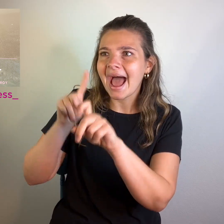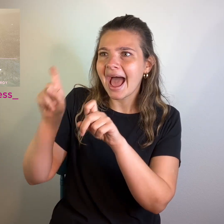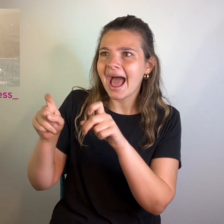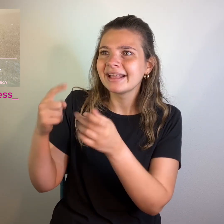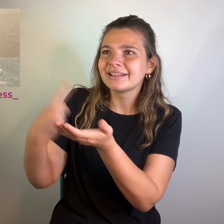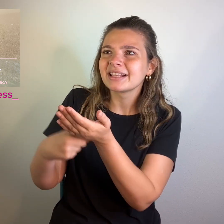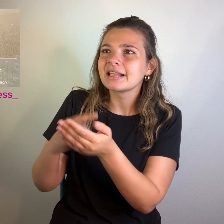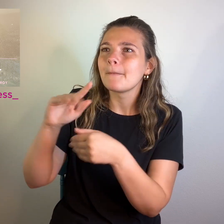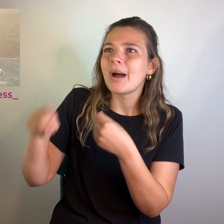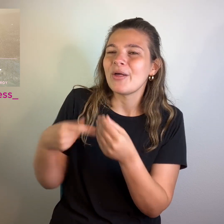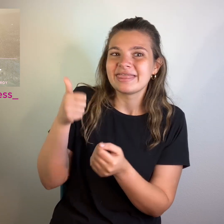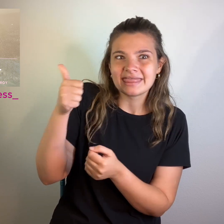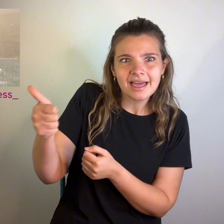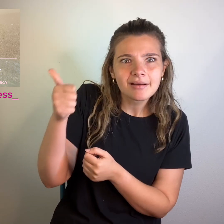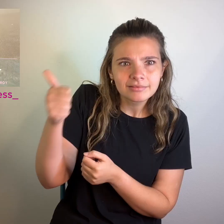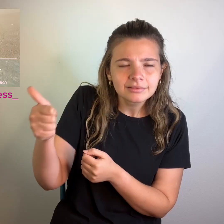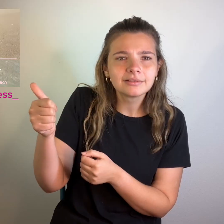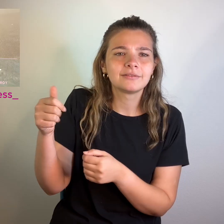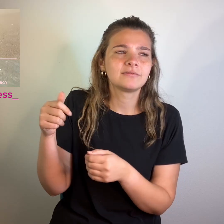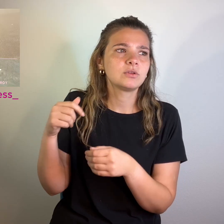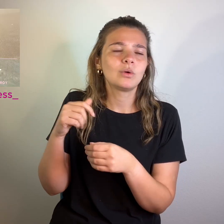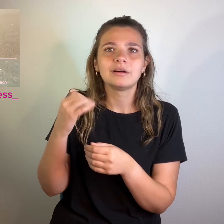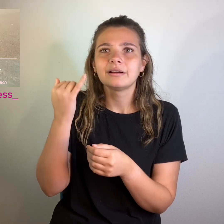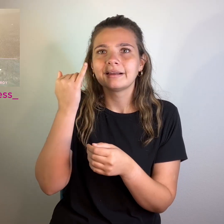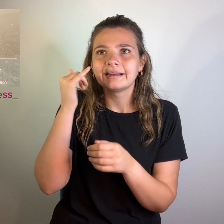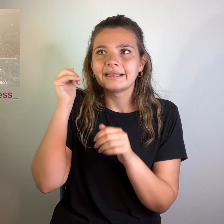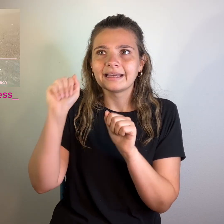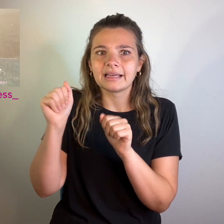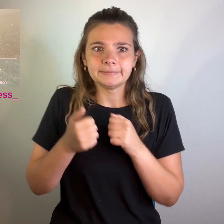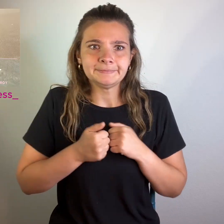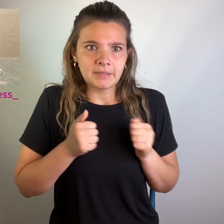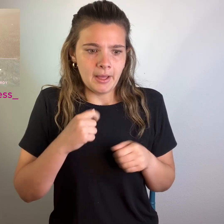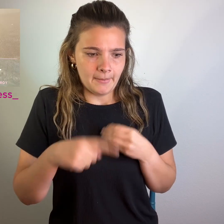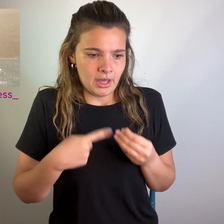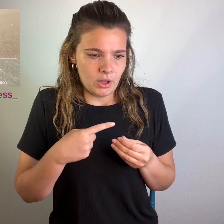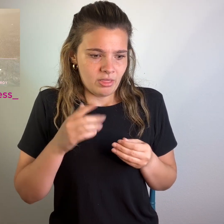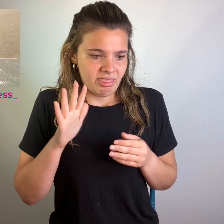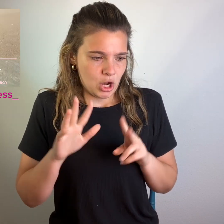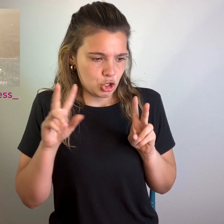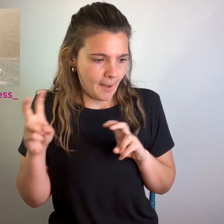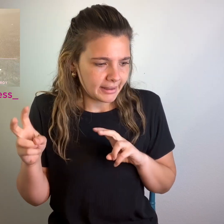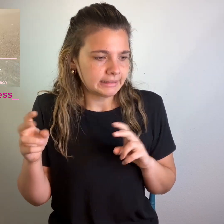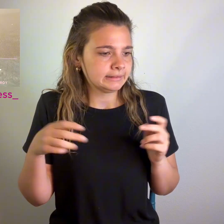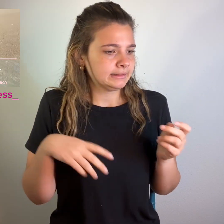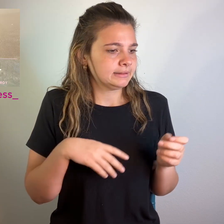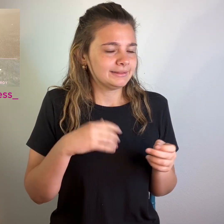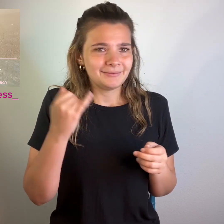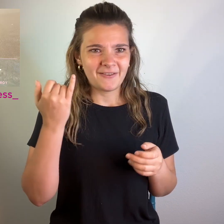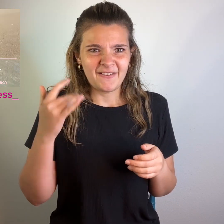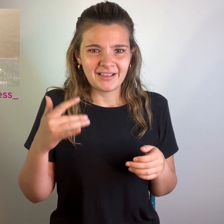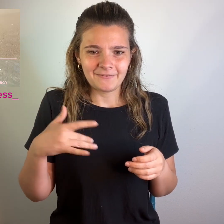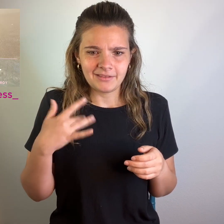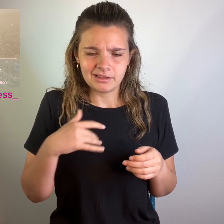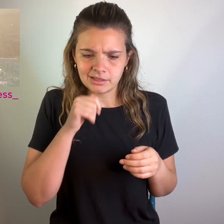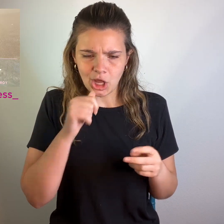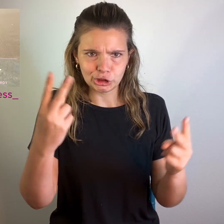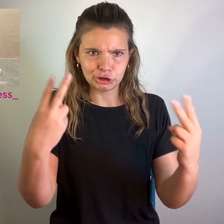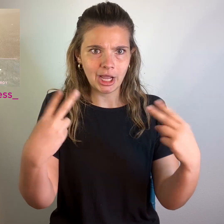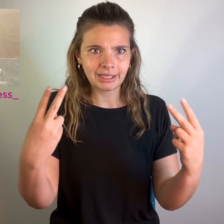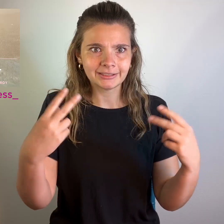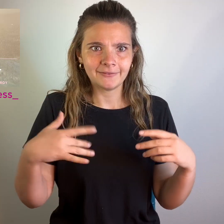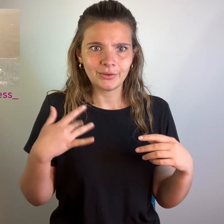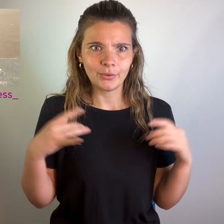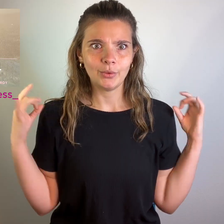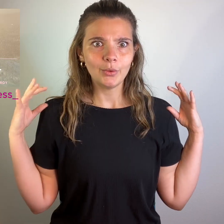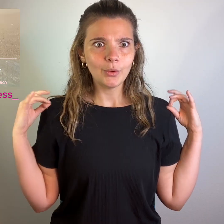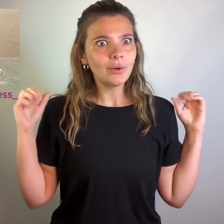that they don't really talk about often. They can feel like they aren't being judged. It's a judgment-free zone. They